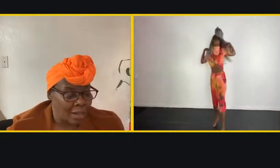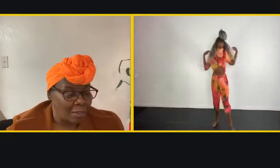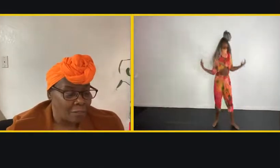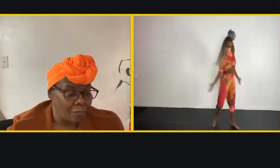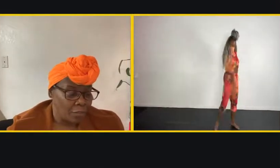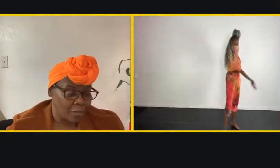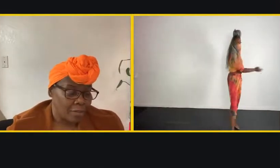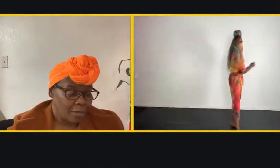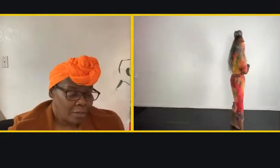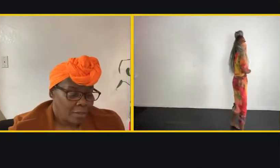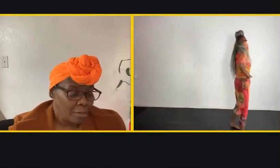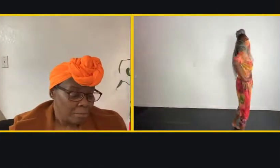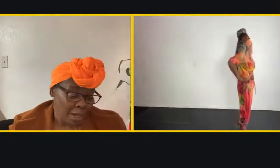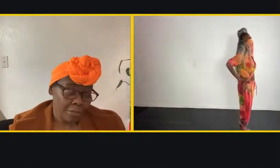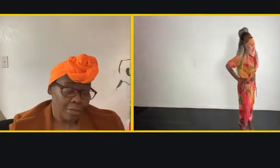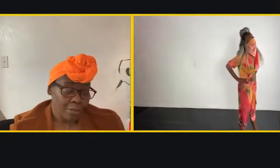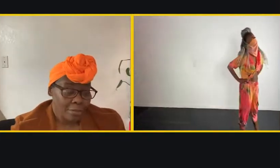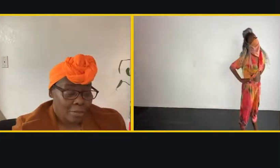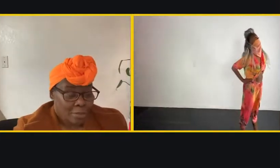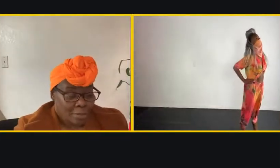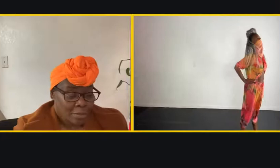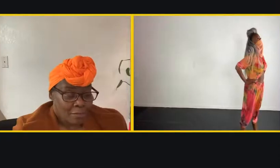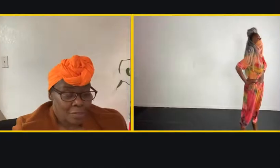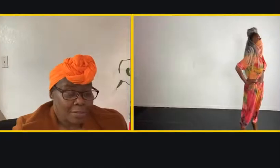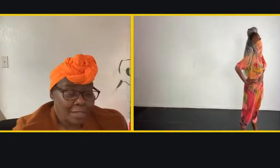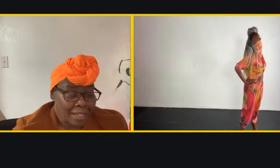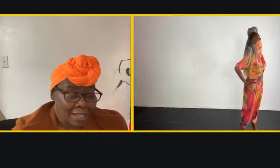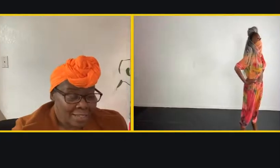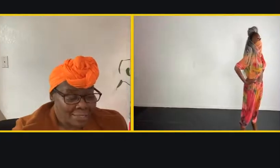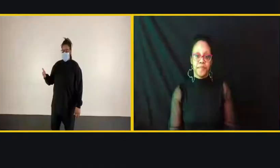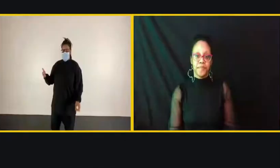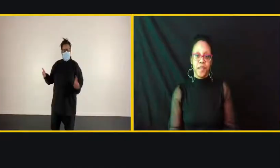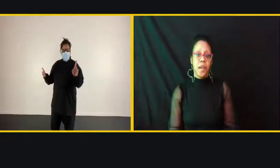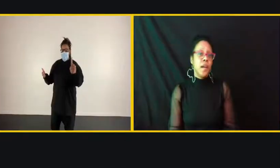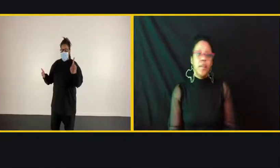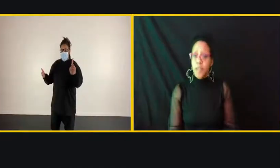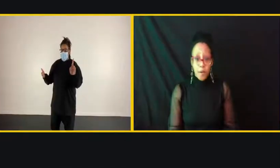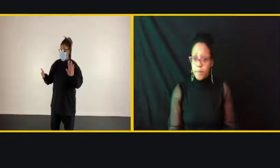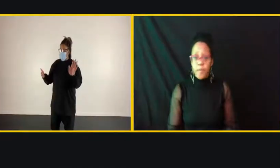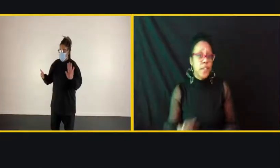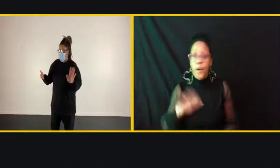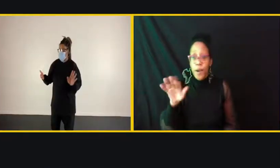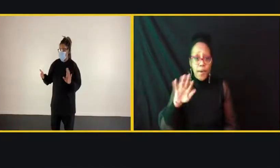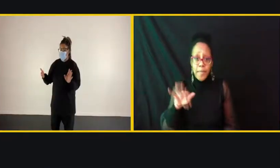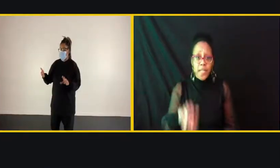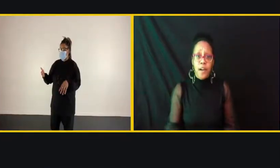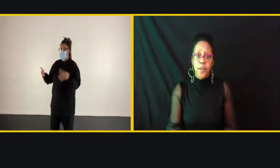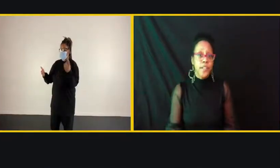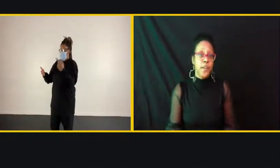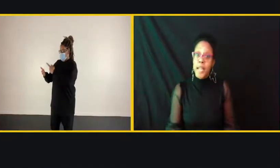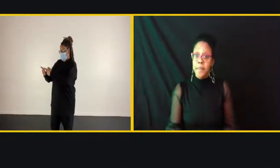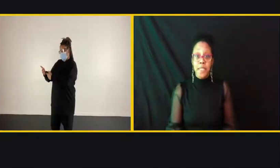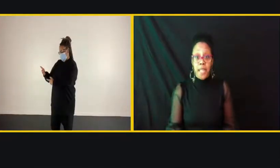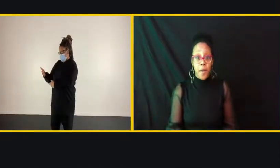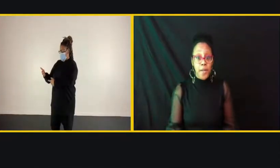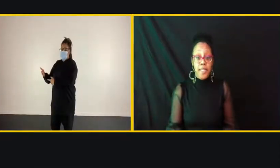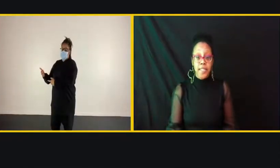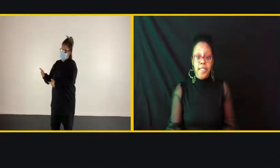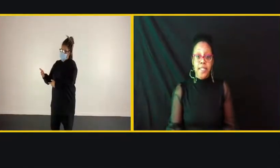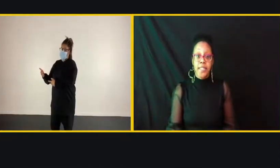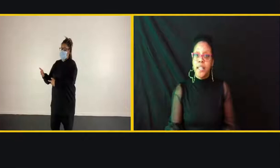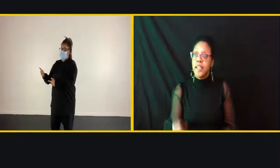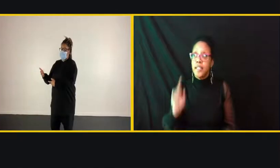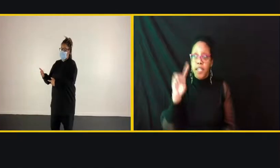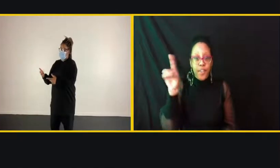color and not on funk. My turn, front of the line. Nope, no go, amigo. Your name is not on